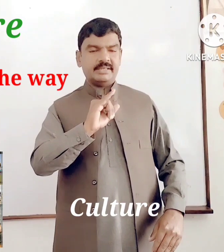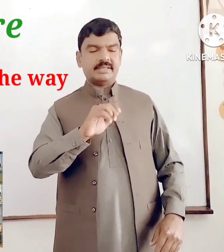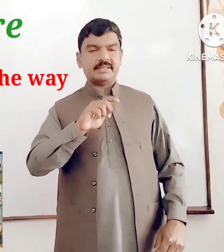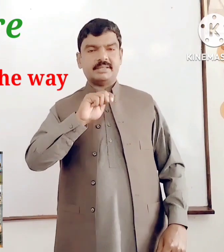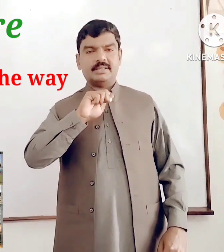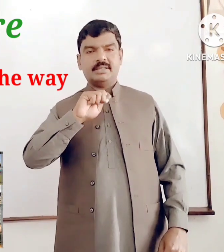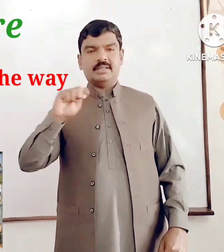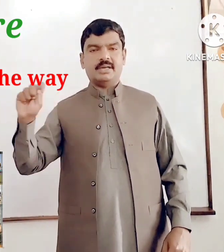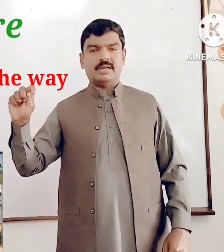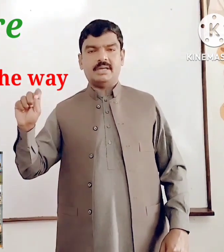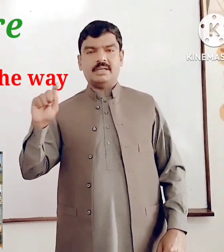is the